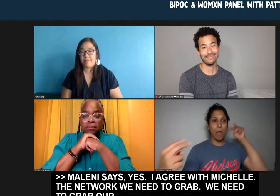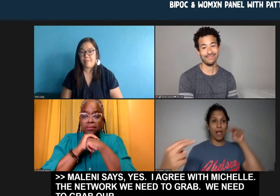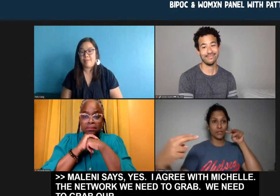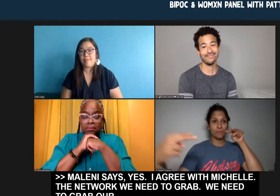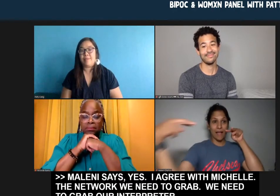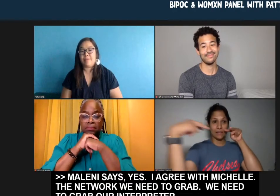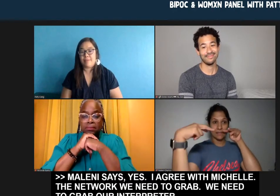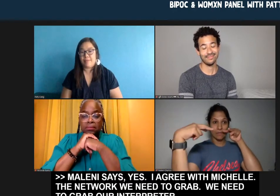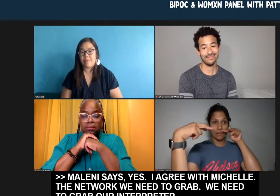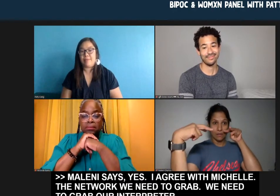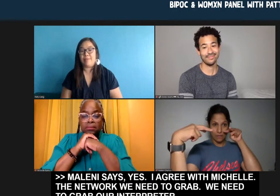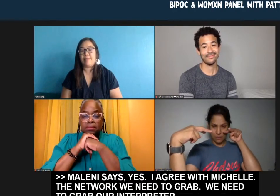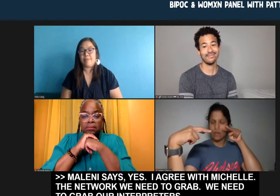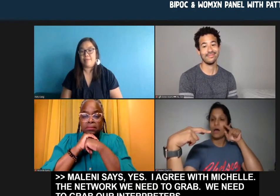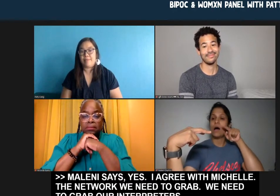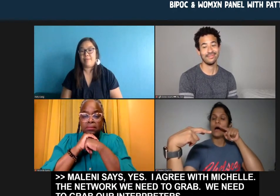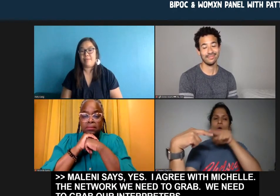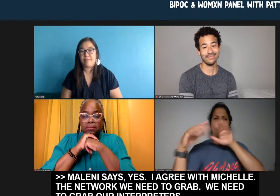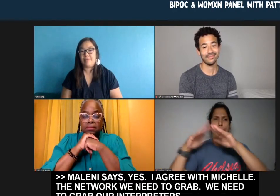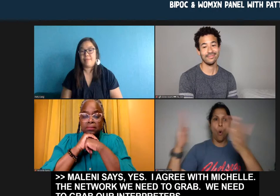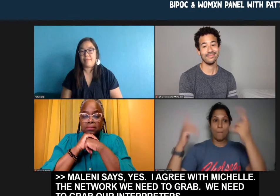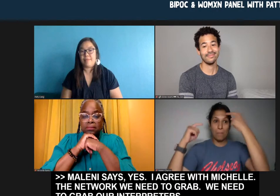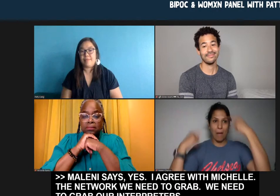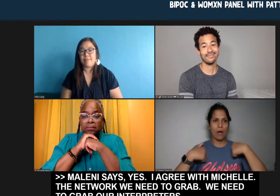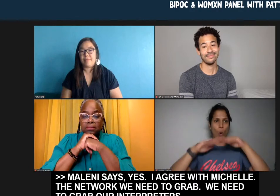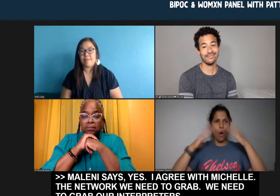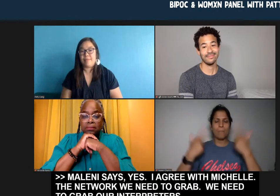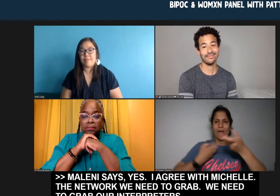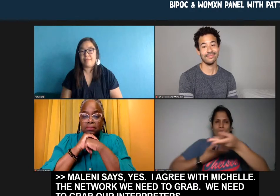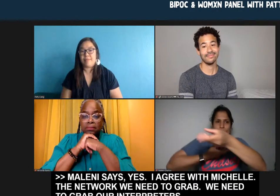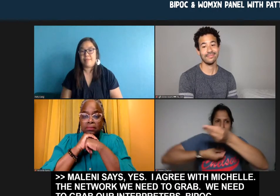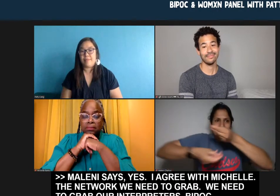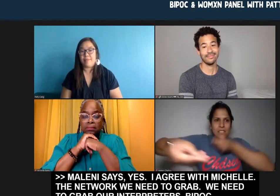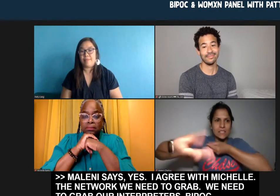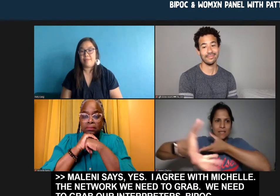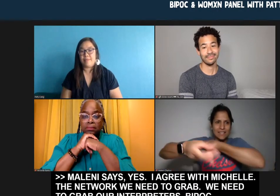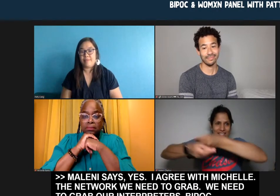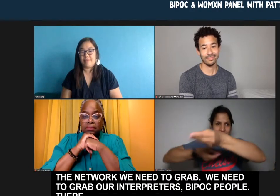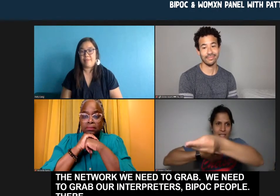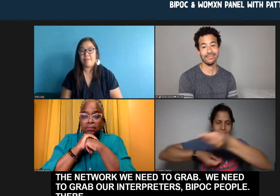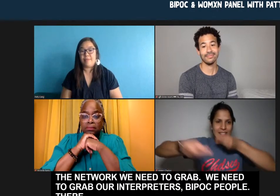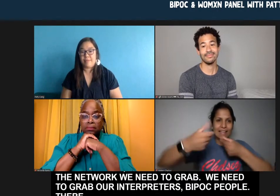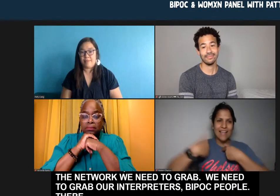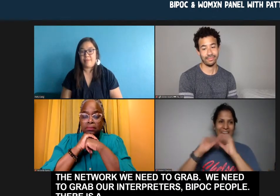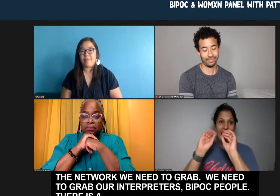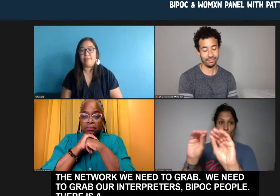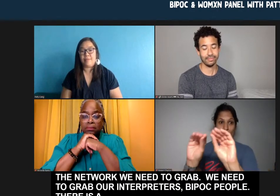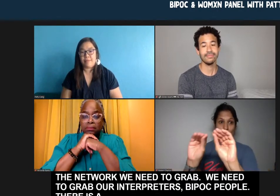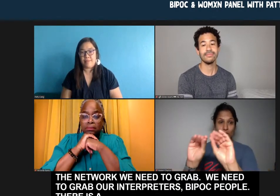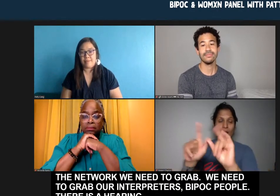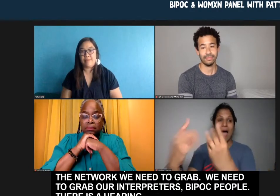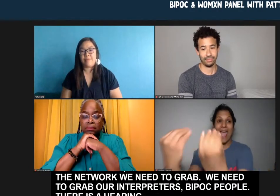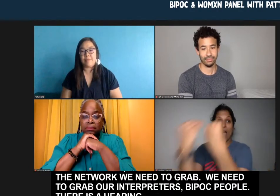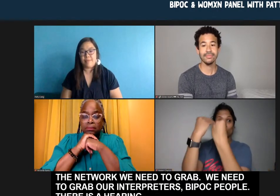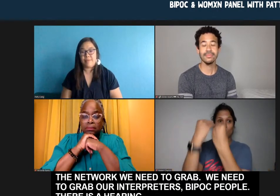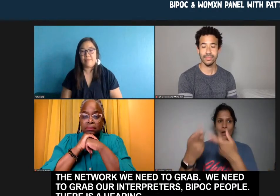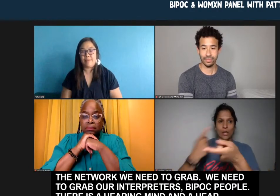also a hearing mind and a hearing perspective. And you can have a deaf mind and a deaf perspective. But if both perspectives are